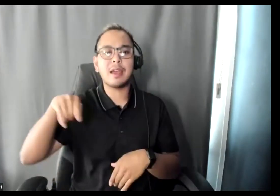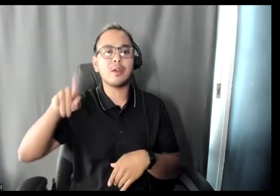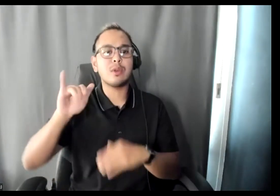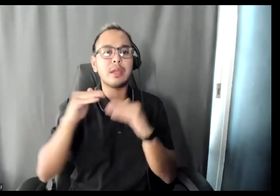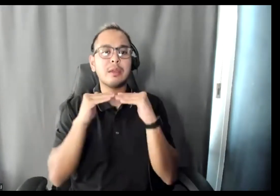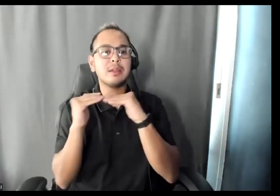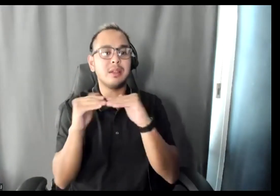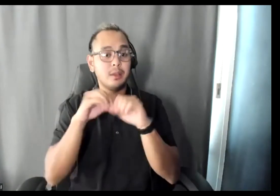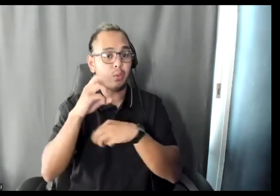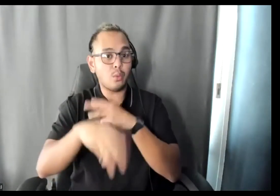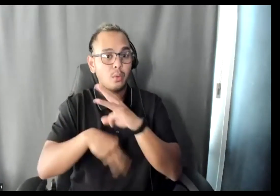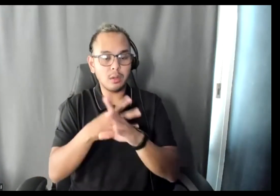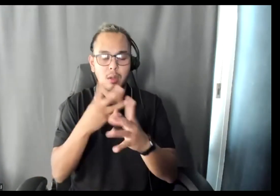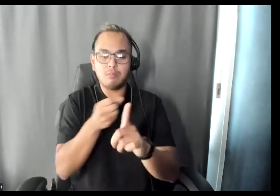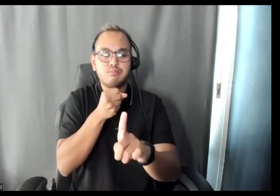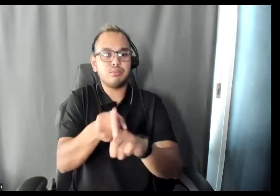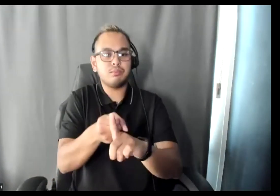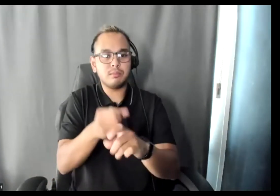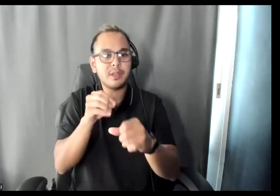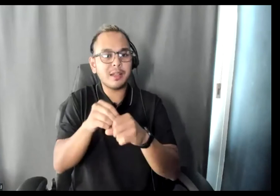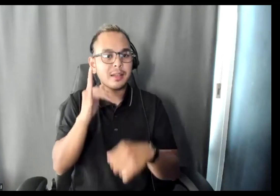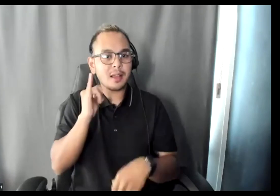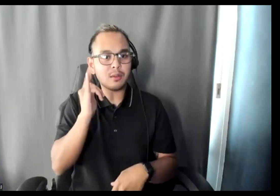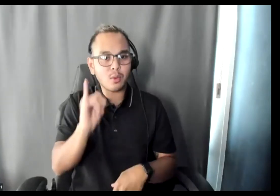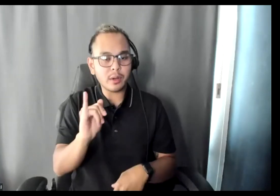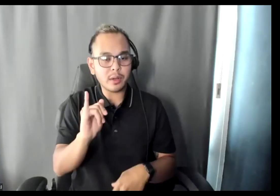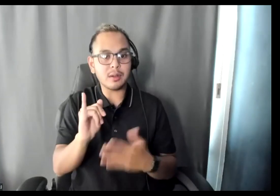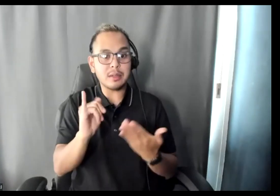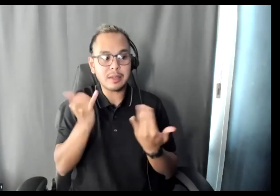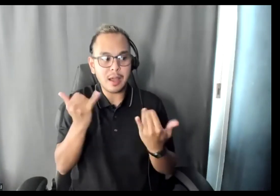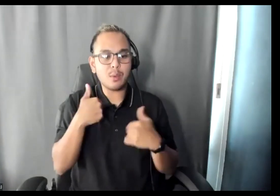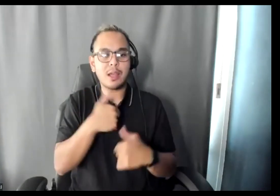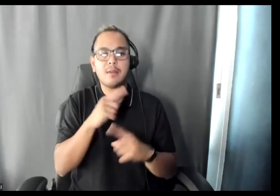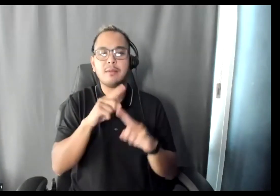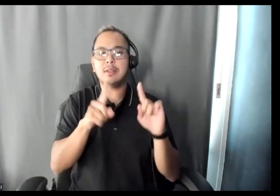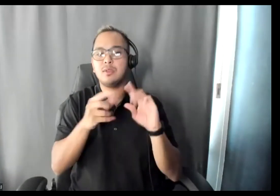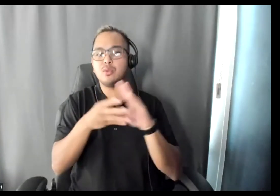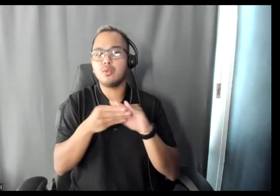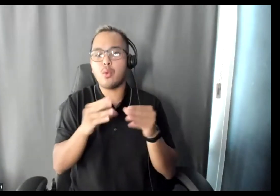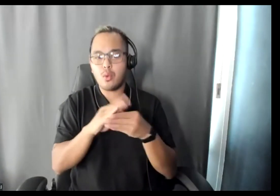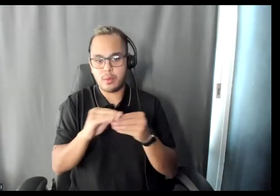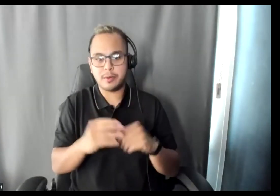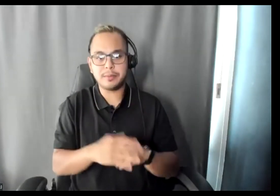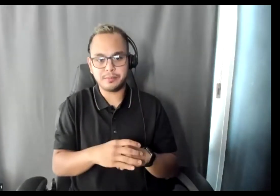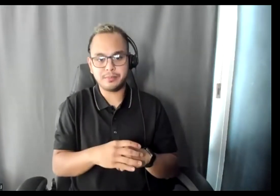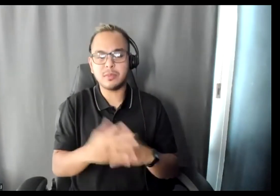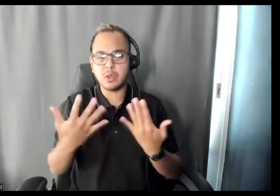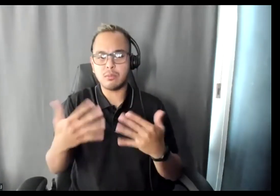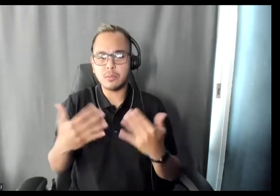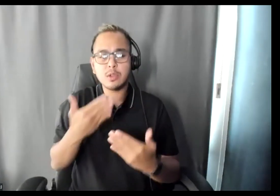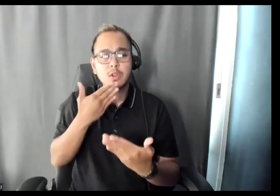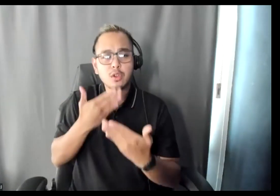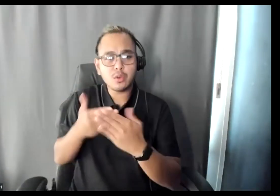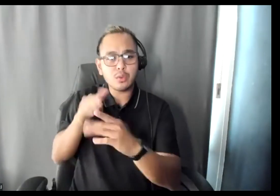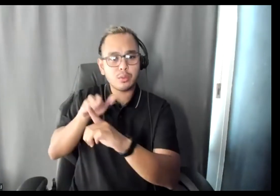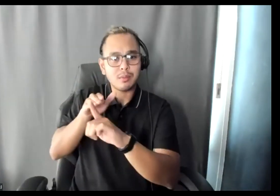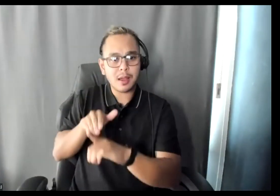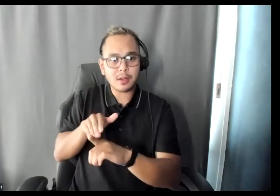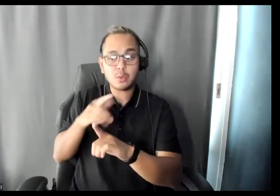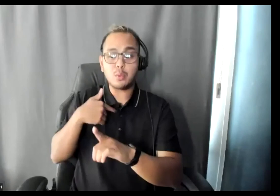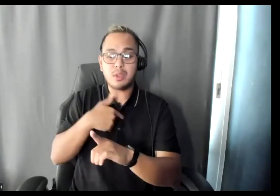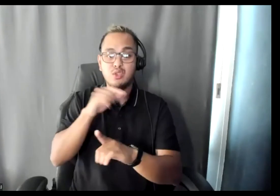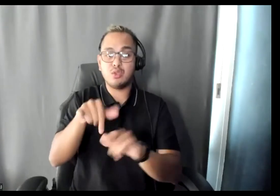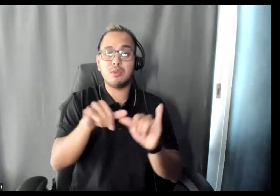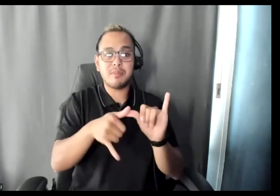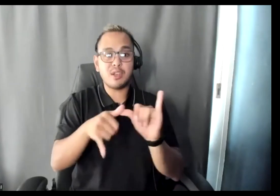least in California, in changing the narrative that Californians have. So I think it's just a really good reminder that we should be measuring this